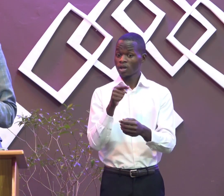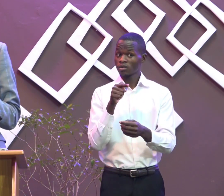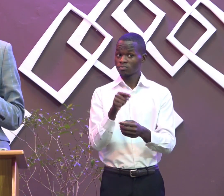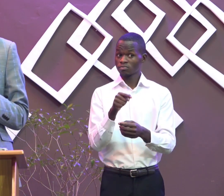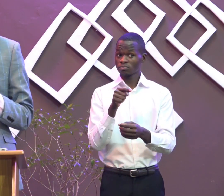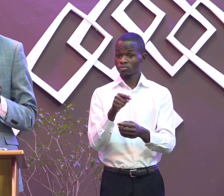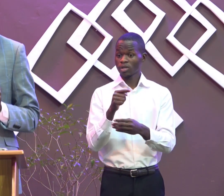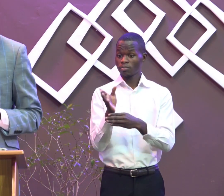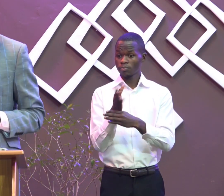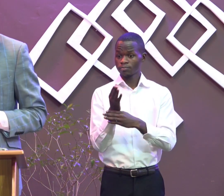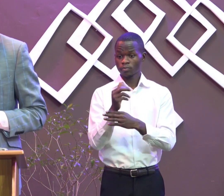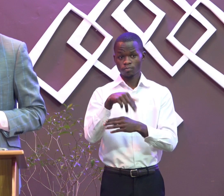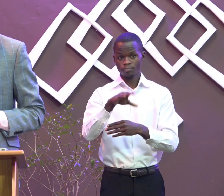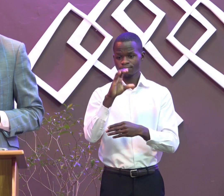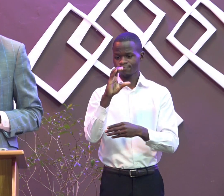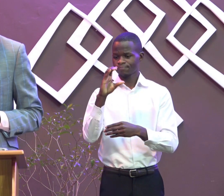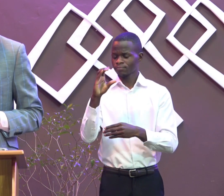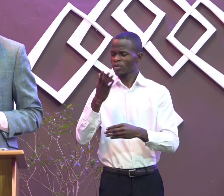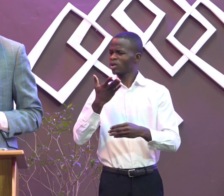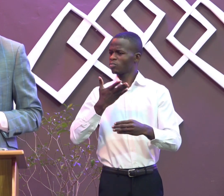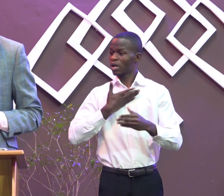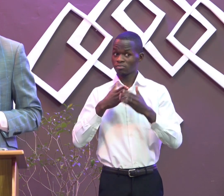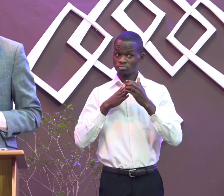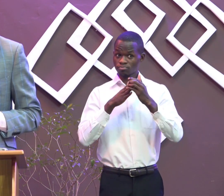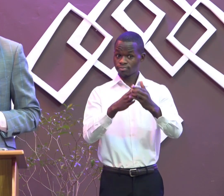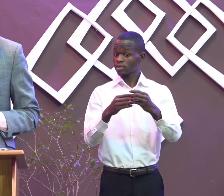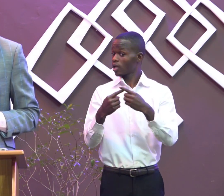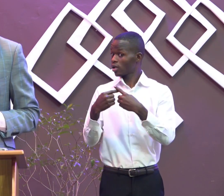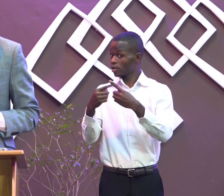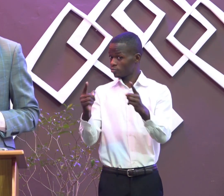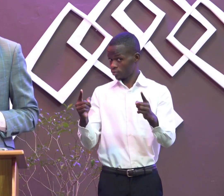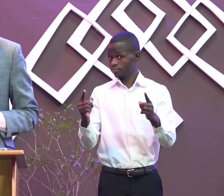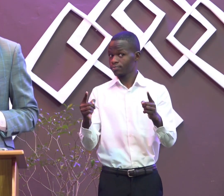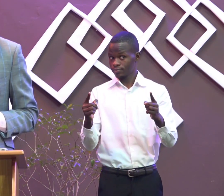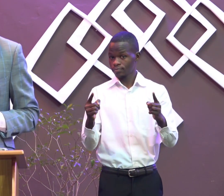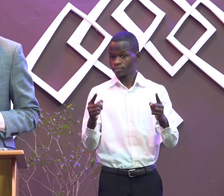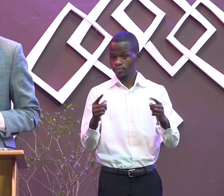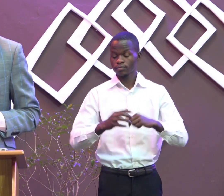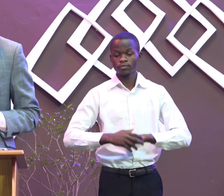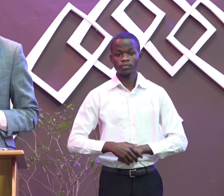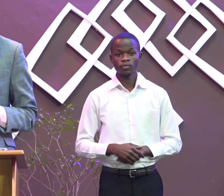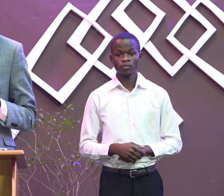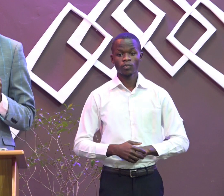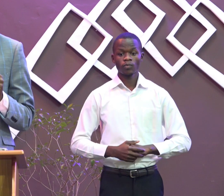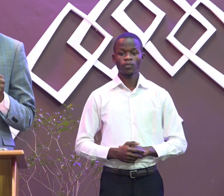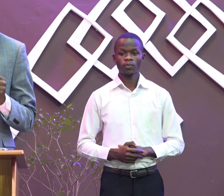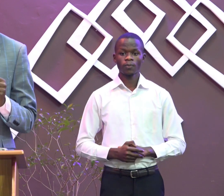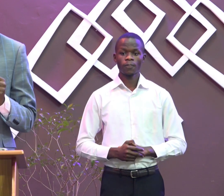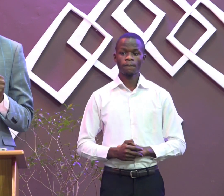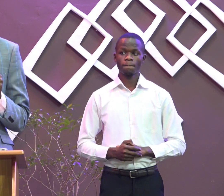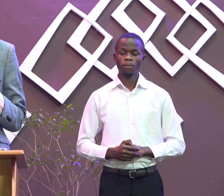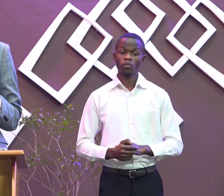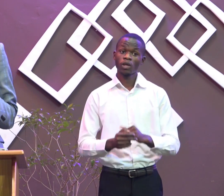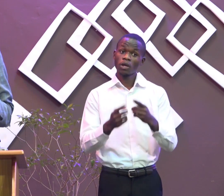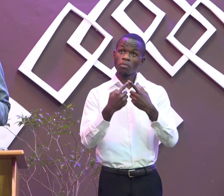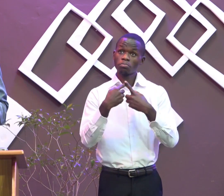bwa UCC bulina n'obukulembeze ate onabwo obwabwo. Because as UCC ministry, it has its own leadership.